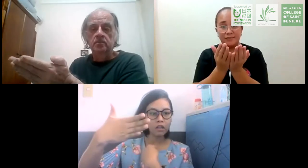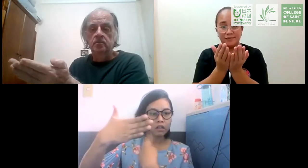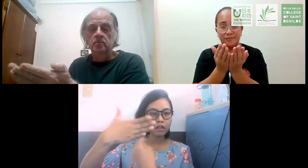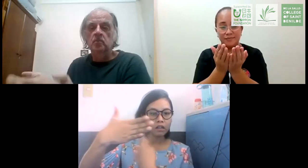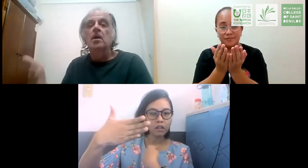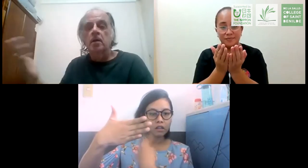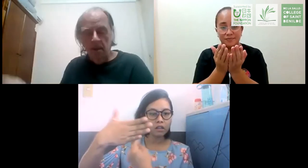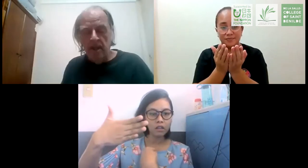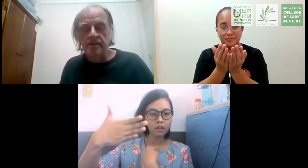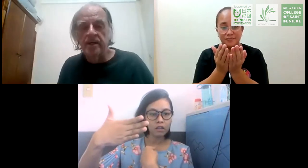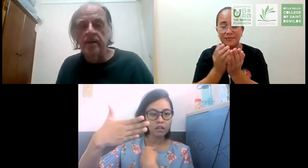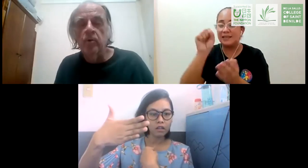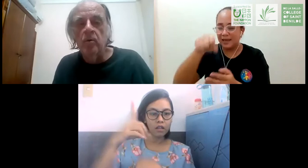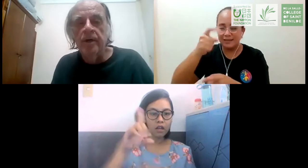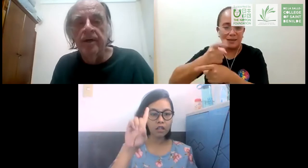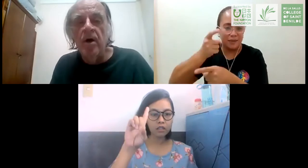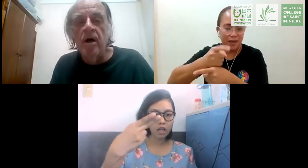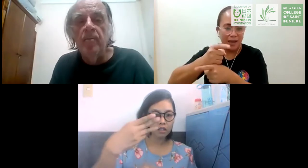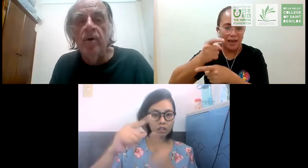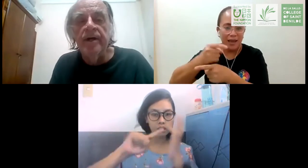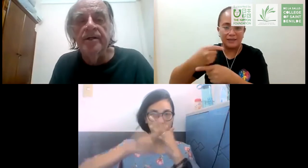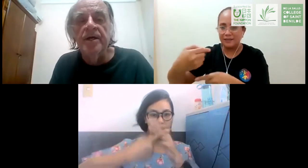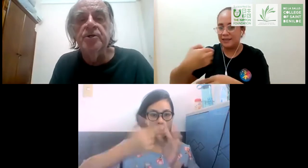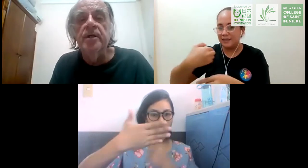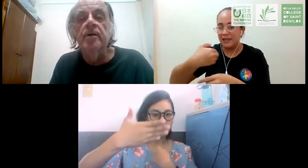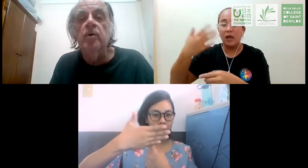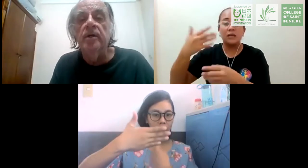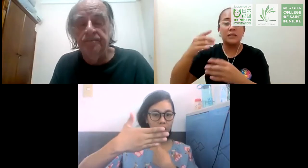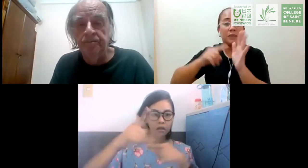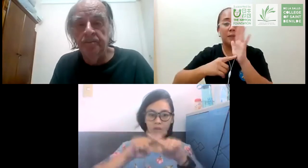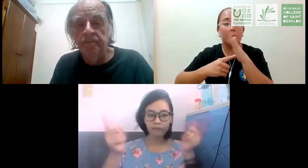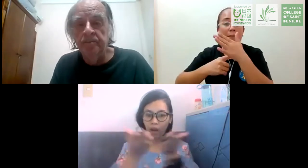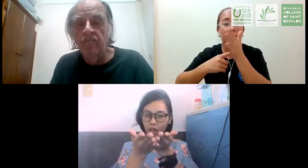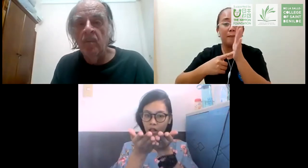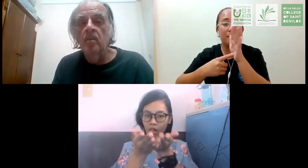Because it's inward, sir. Yes, inward palm orientation inward.